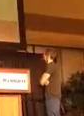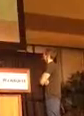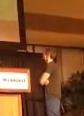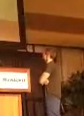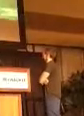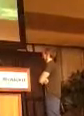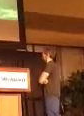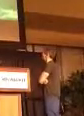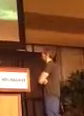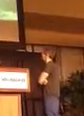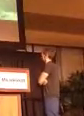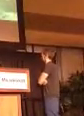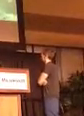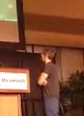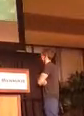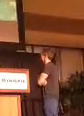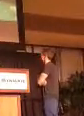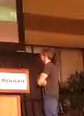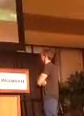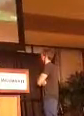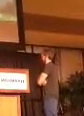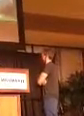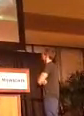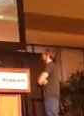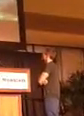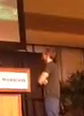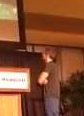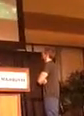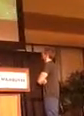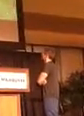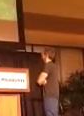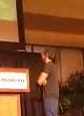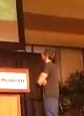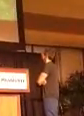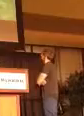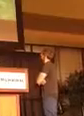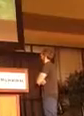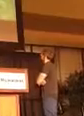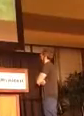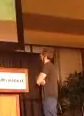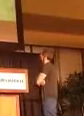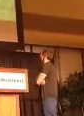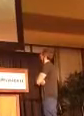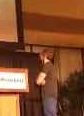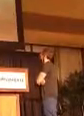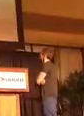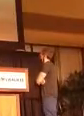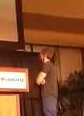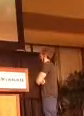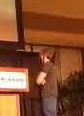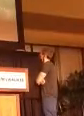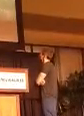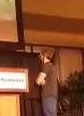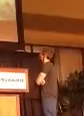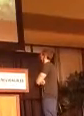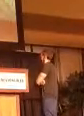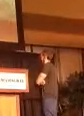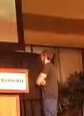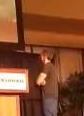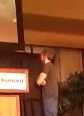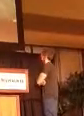away. But if we hold tight, shadows will be lost in the